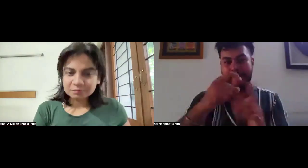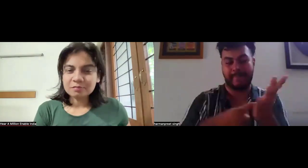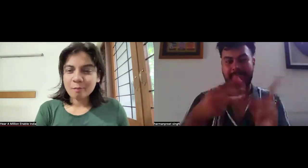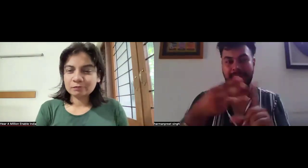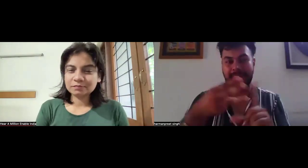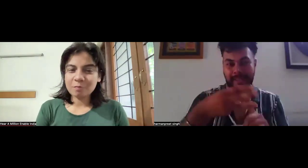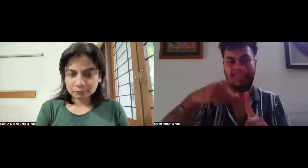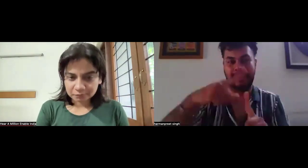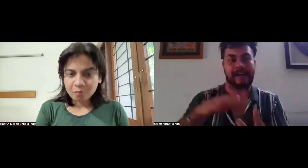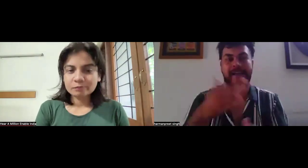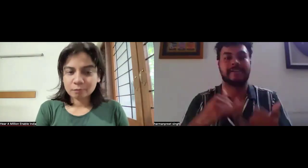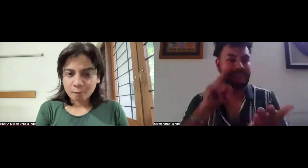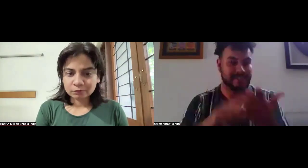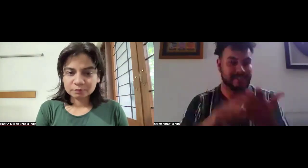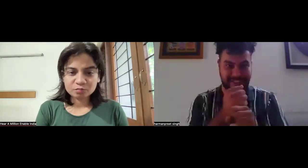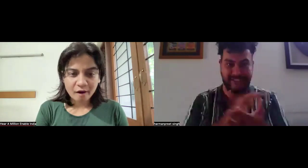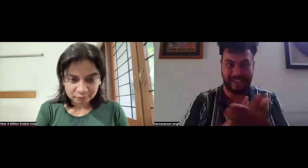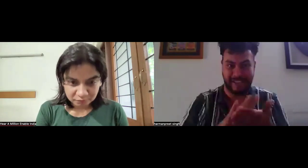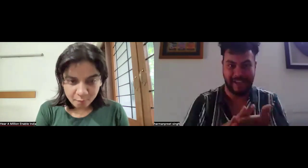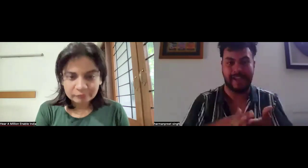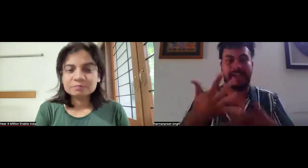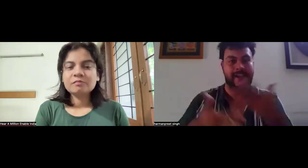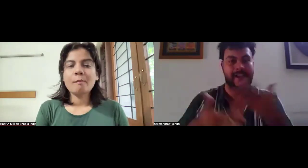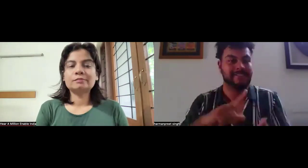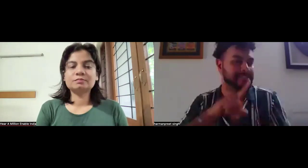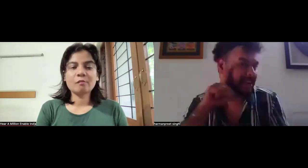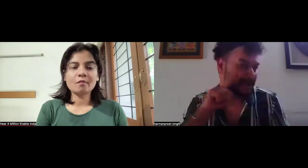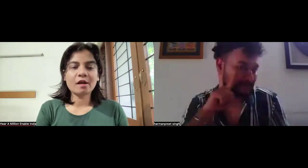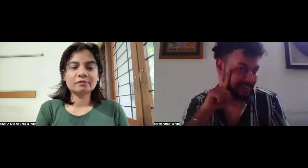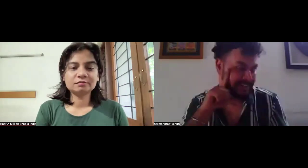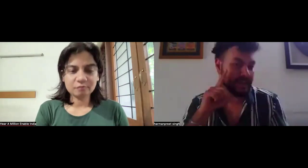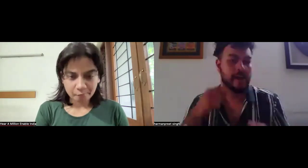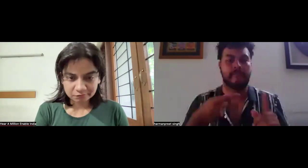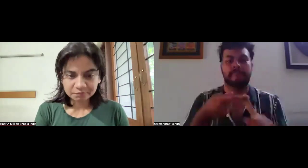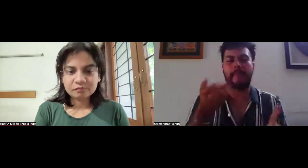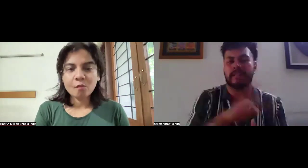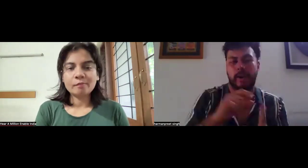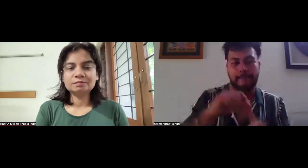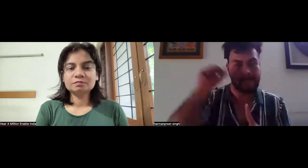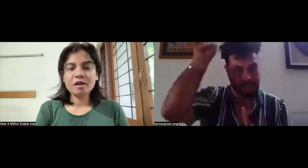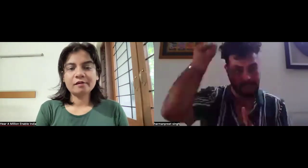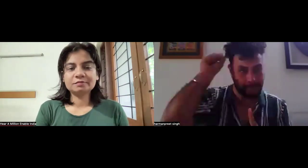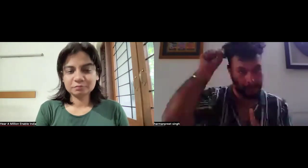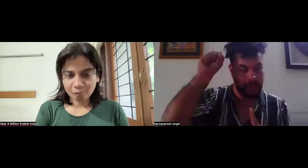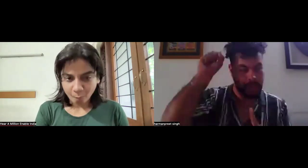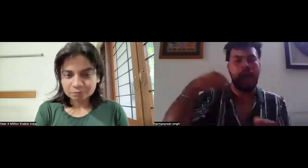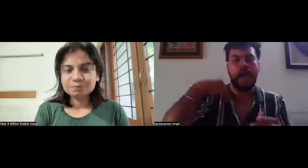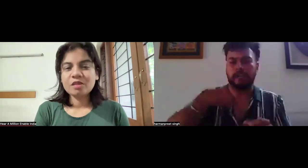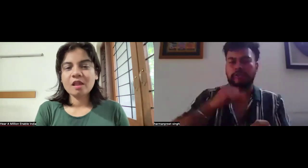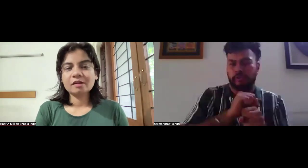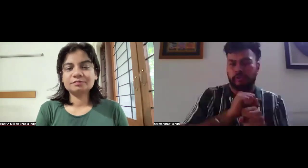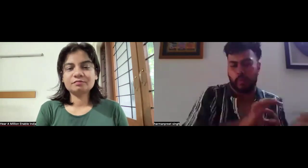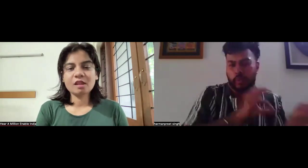I am Harmanpreet, and last name Singh. This is my sign name. I'm